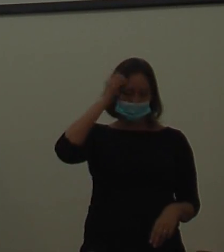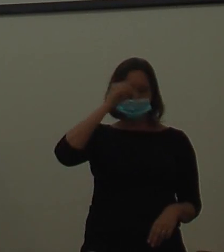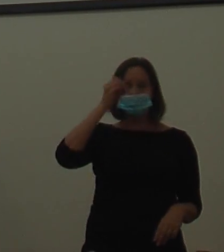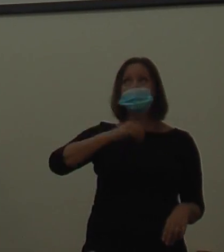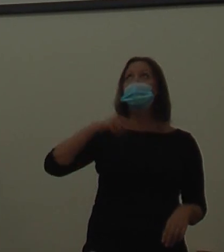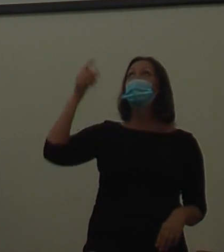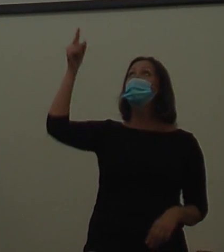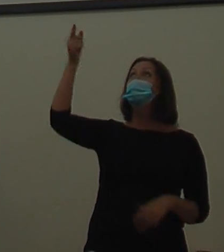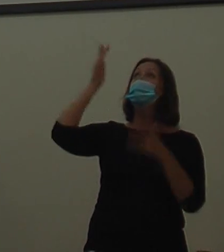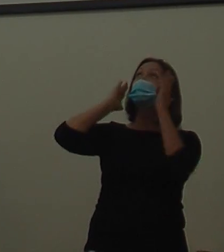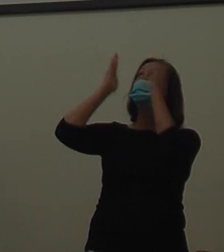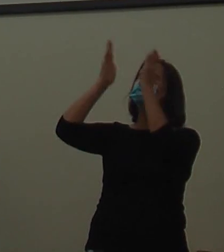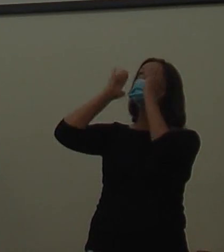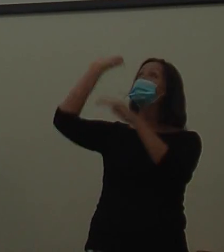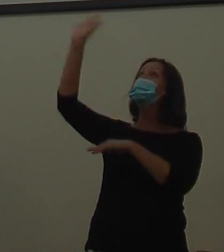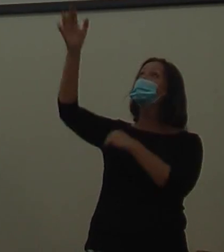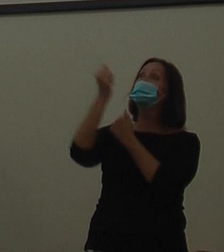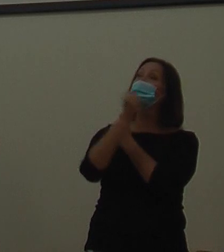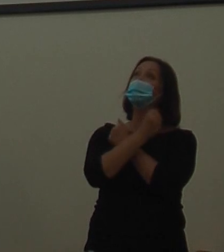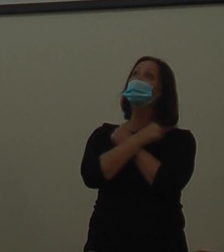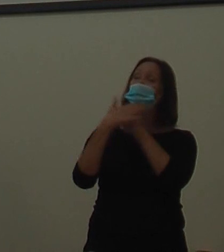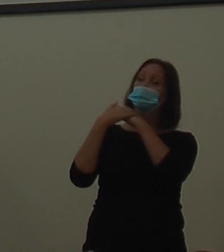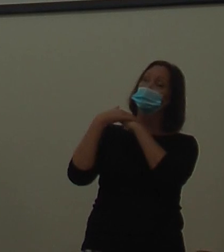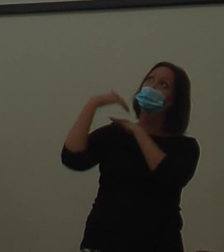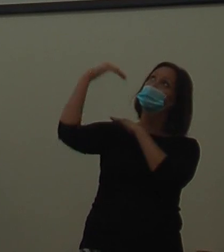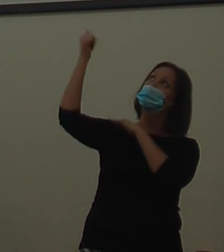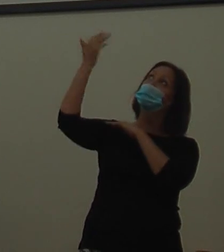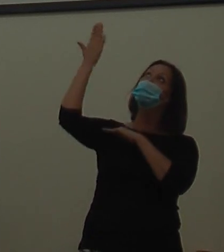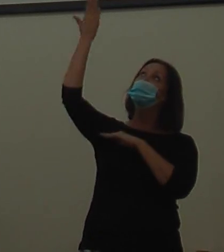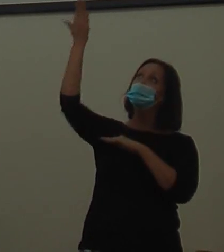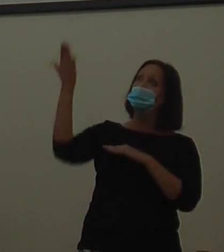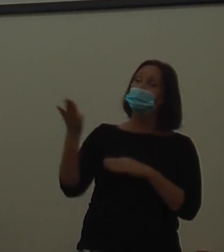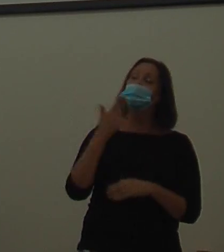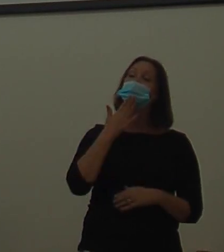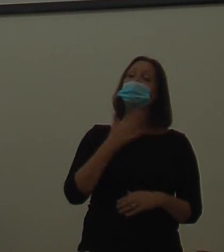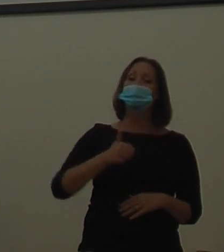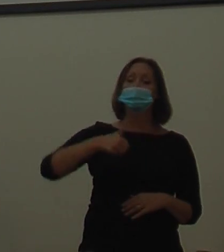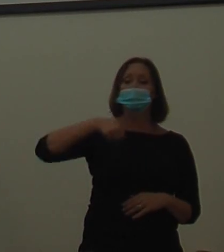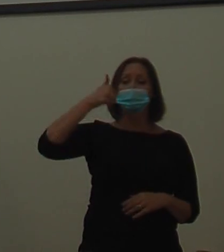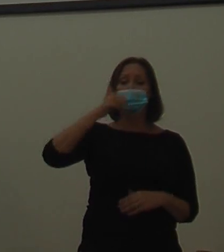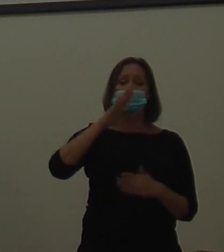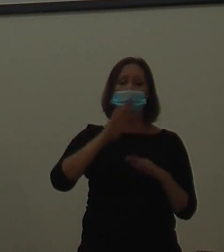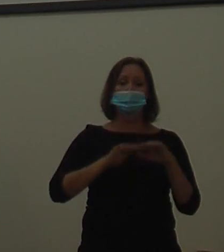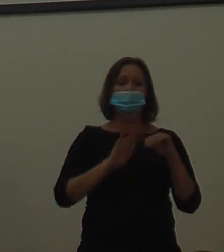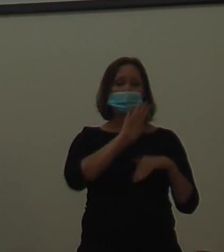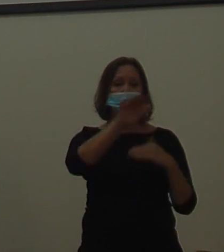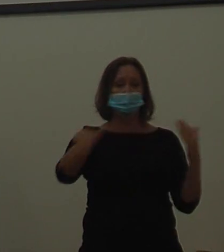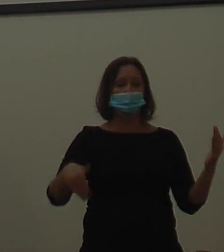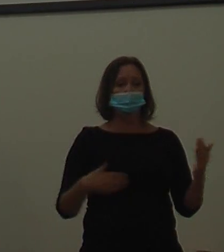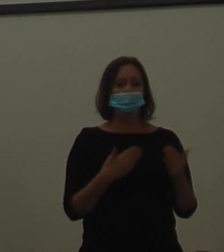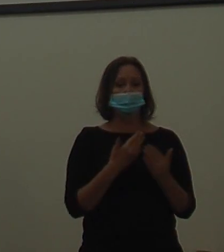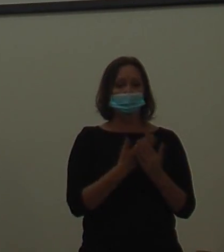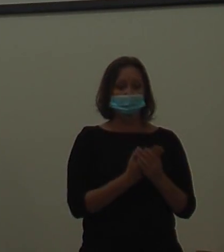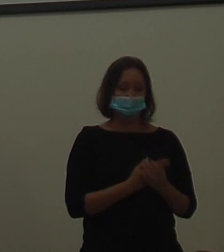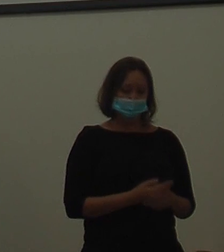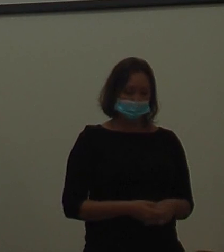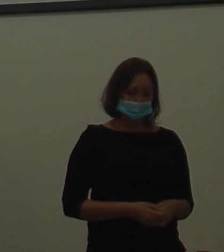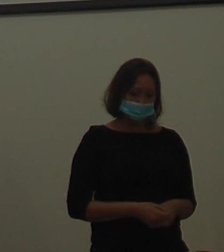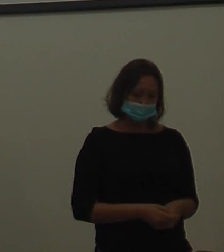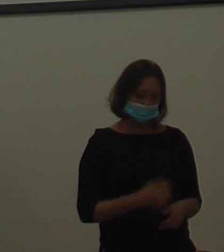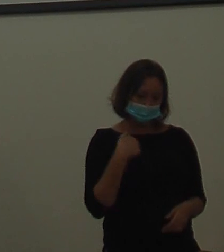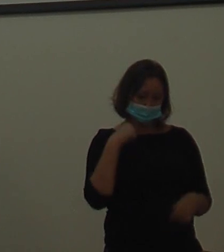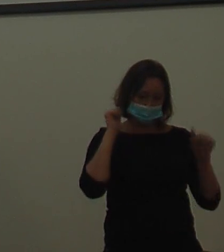loving call, sweeter than all, sweeter than all. I